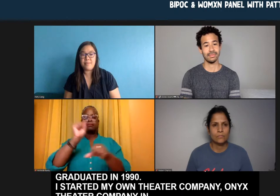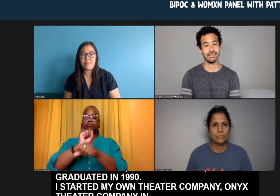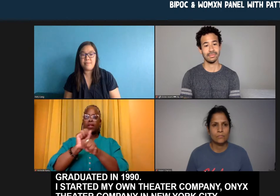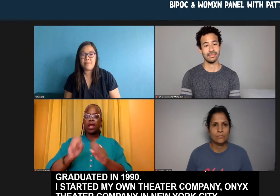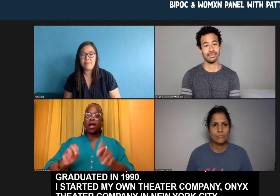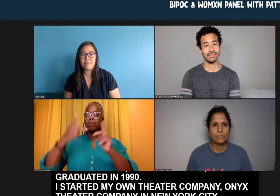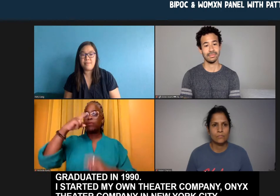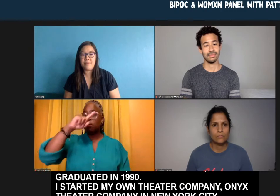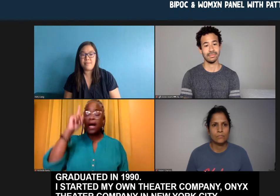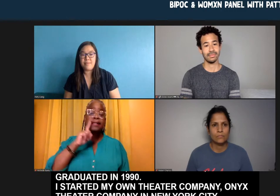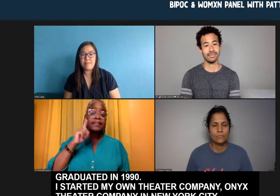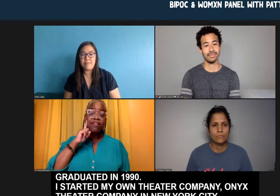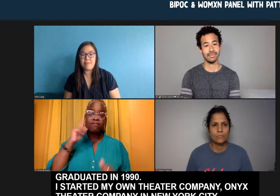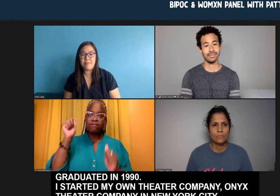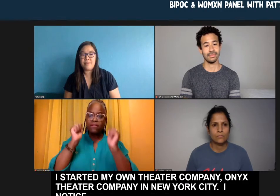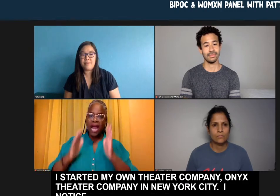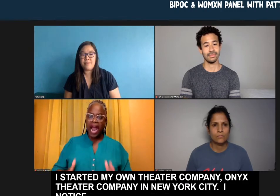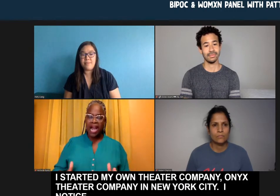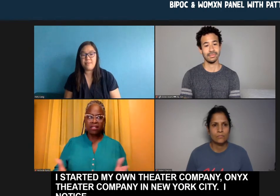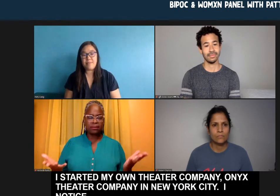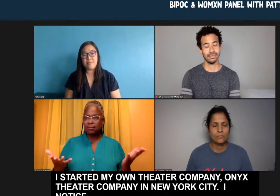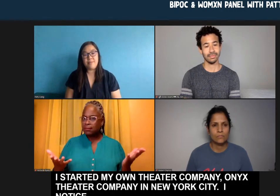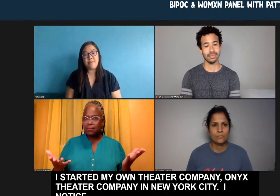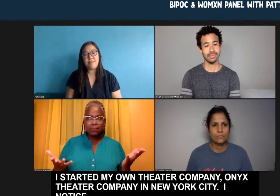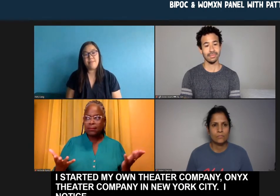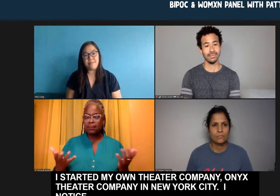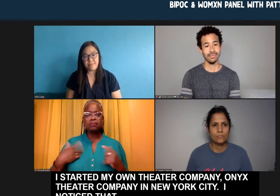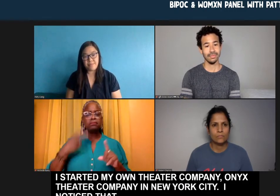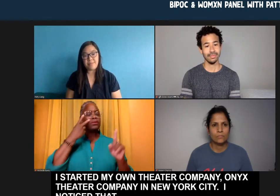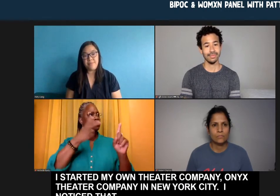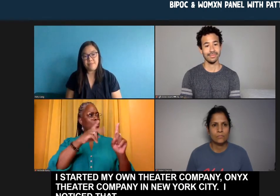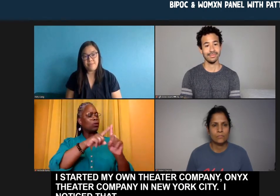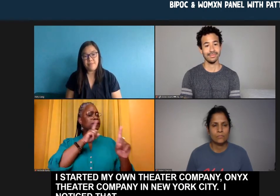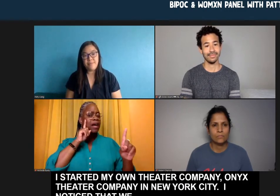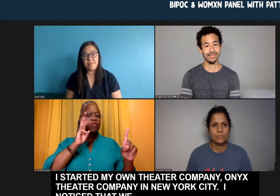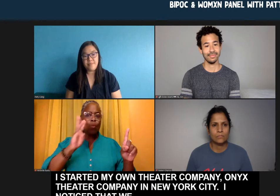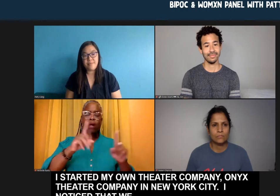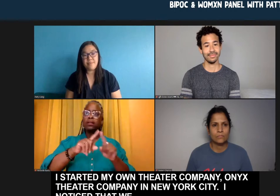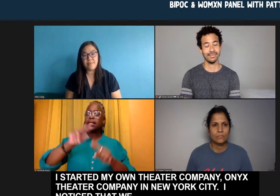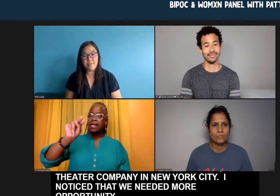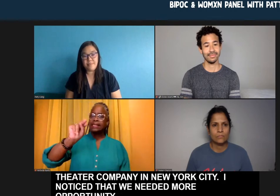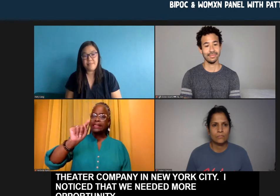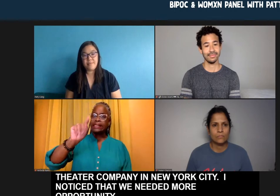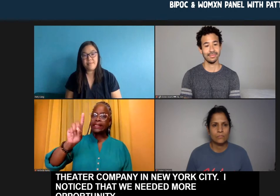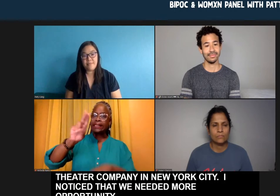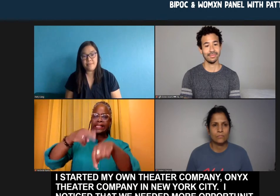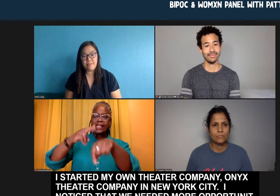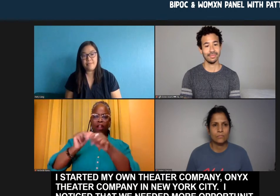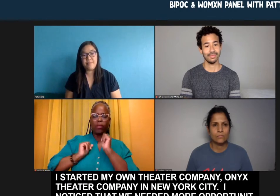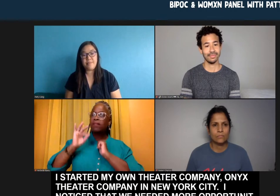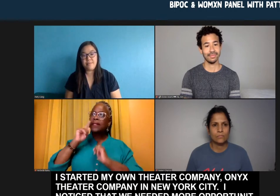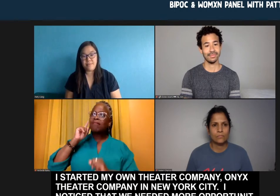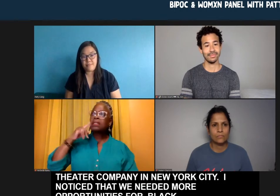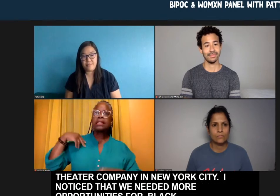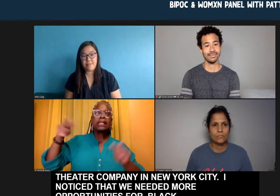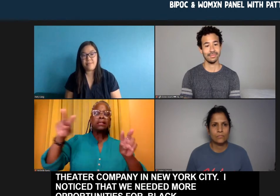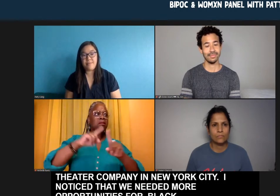And I noticed that I really needed more opportunities for Black deaf people. I mean, I saw